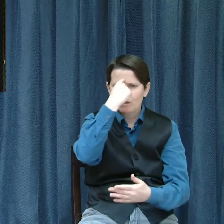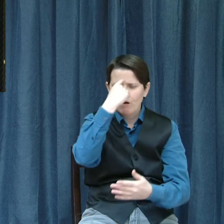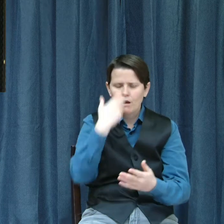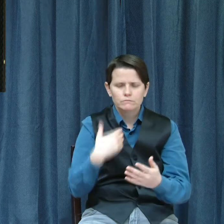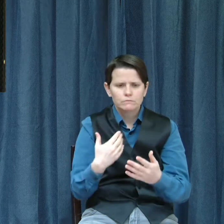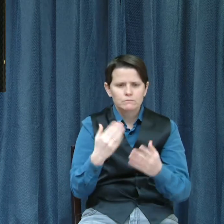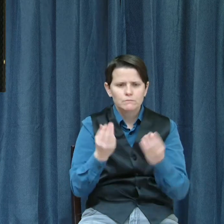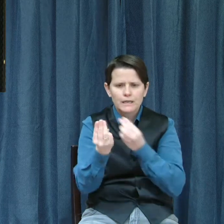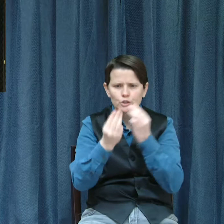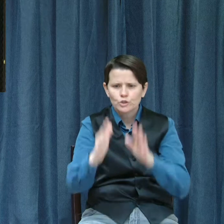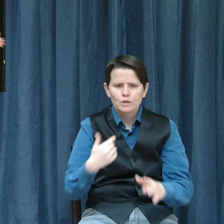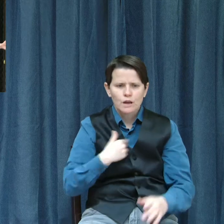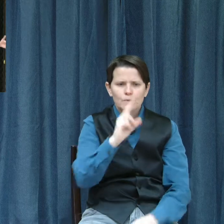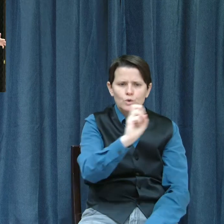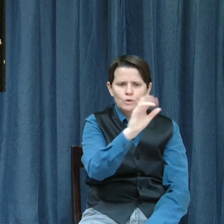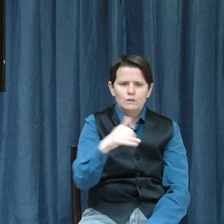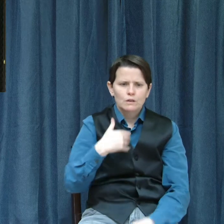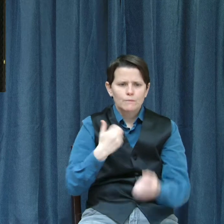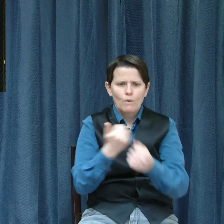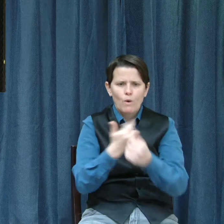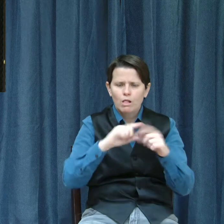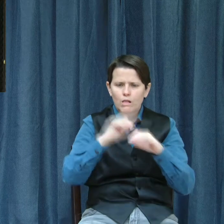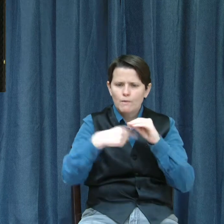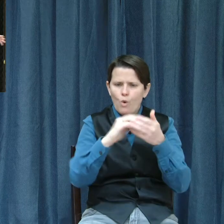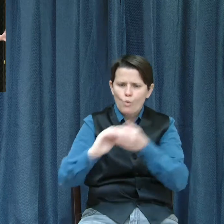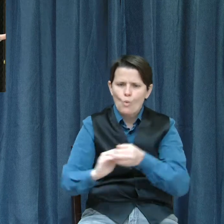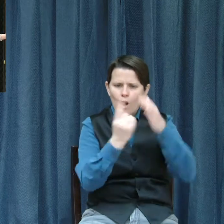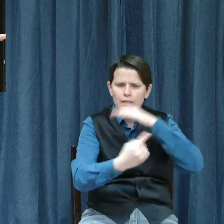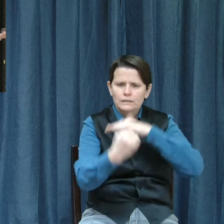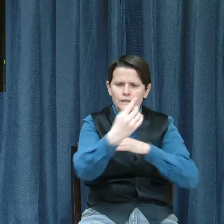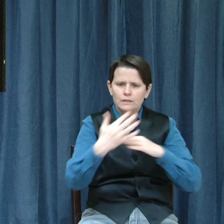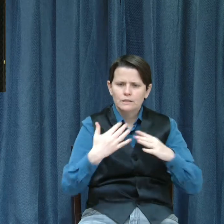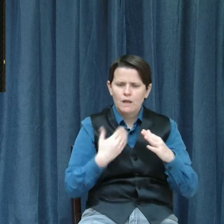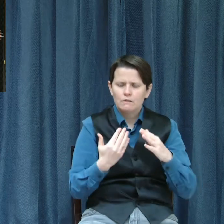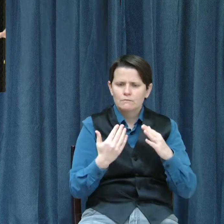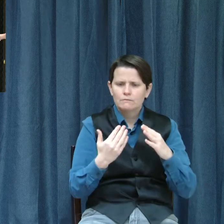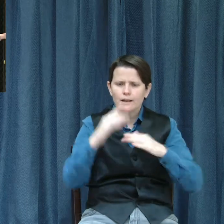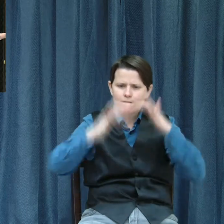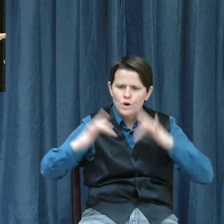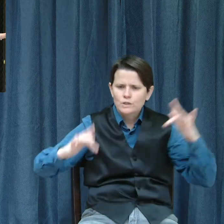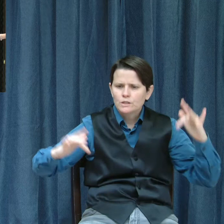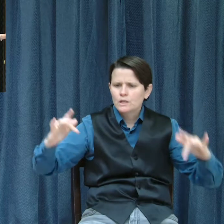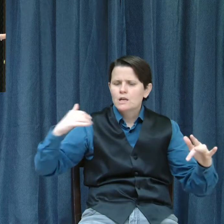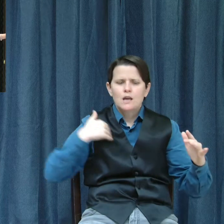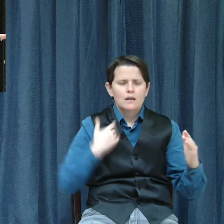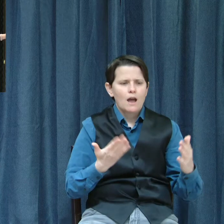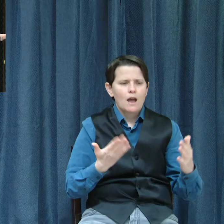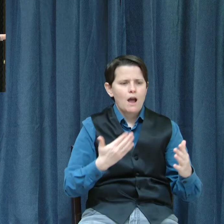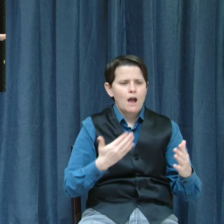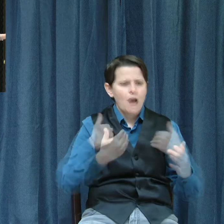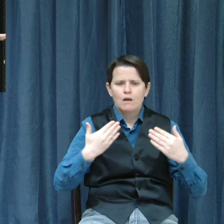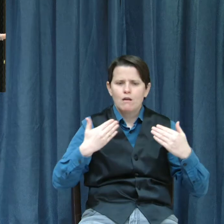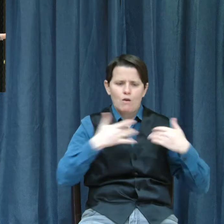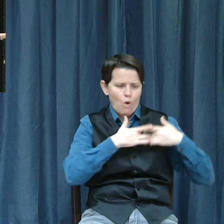oneness. I'm all about diversity. I'm all about inclusivity, and I'm got my heart and my arms wide